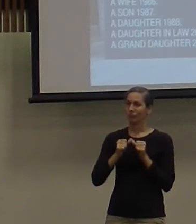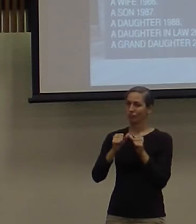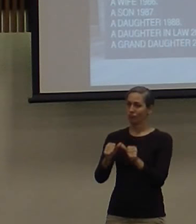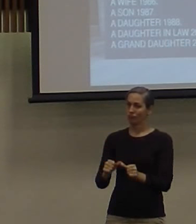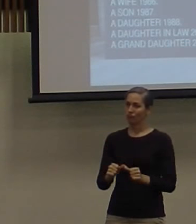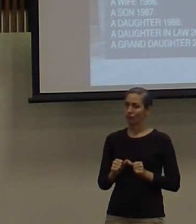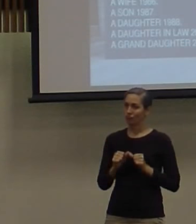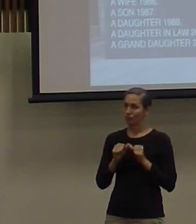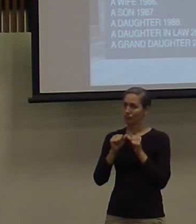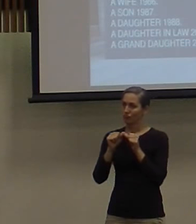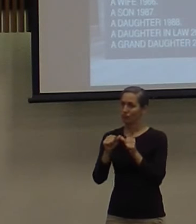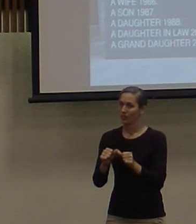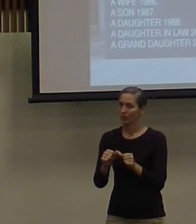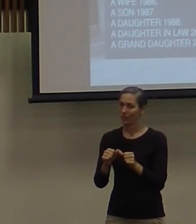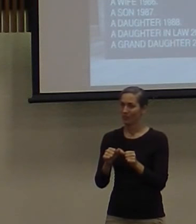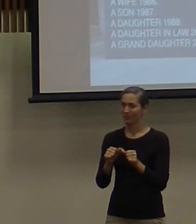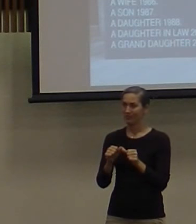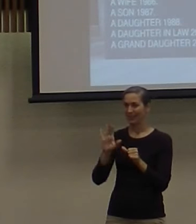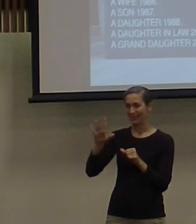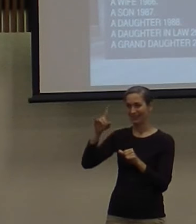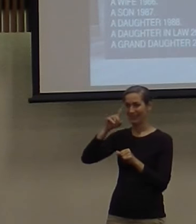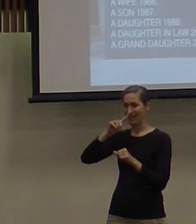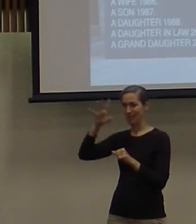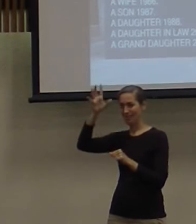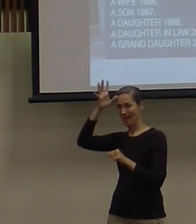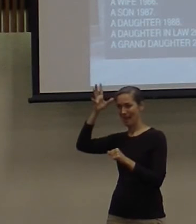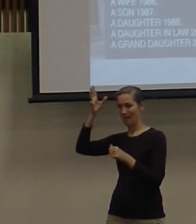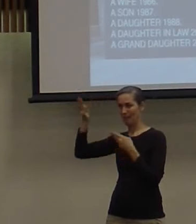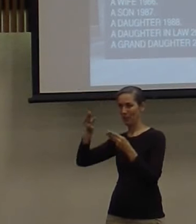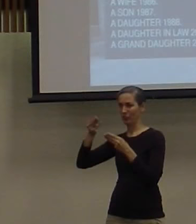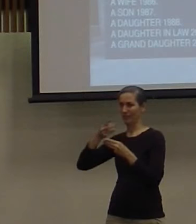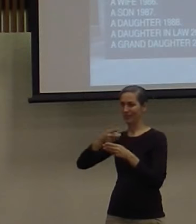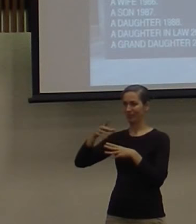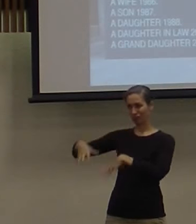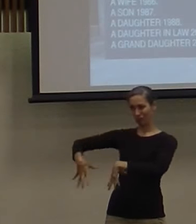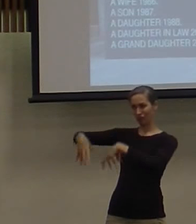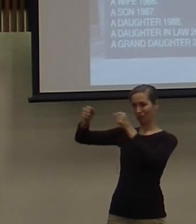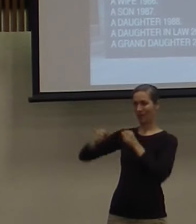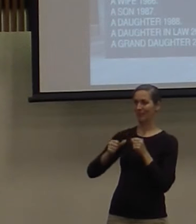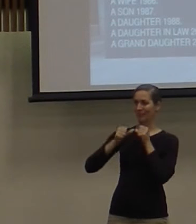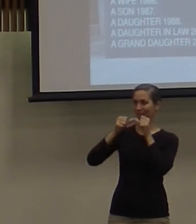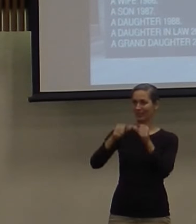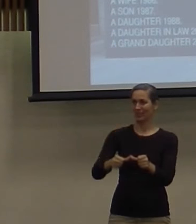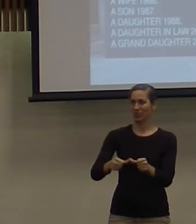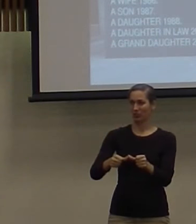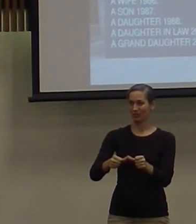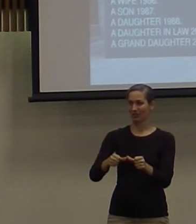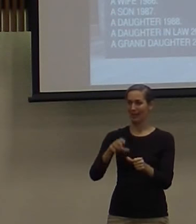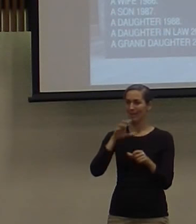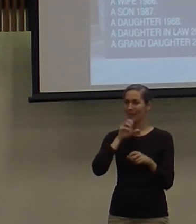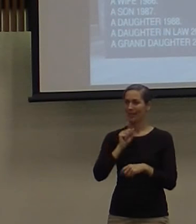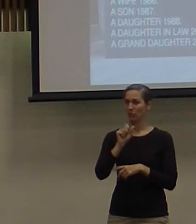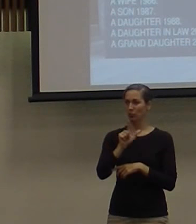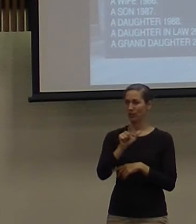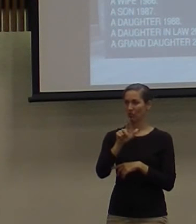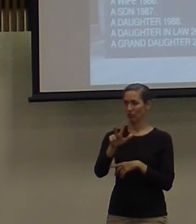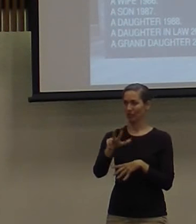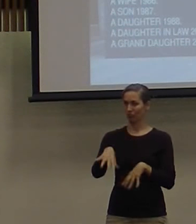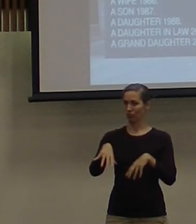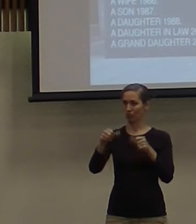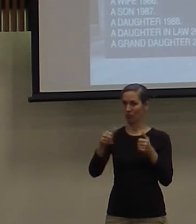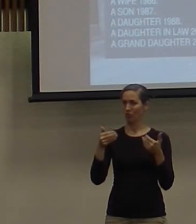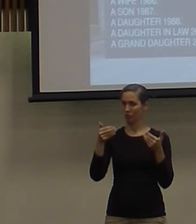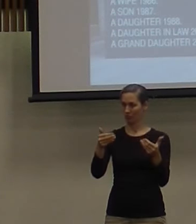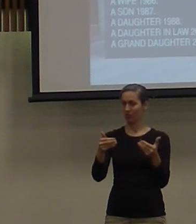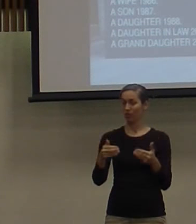his stepfather ministry when he was 23 years old, and the Lord has baptized